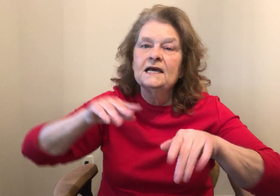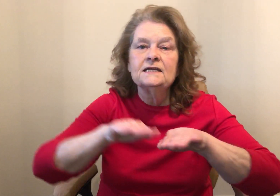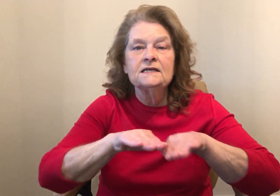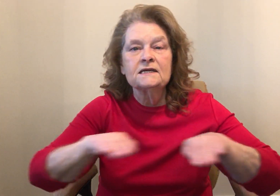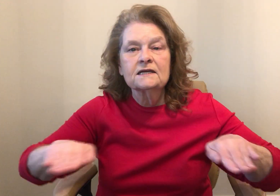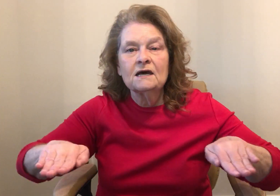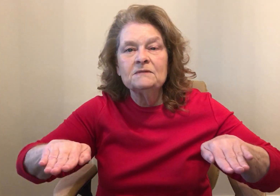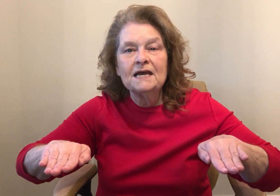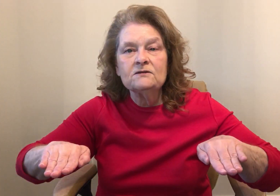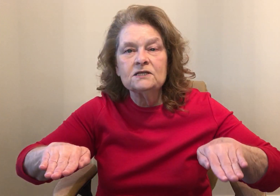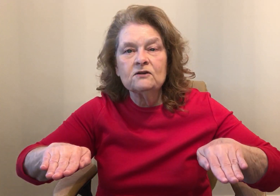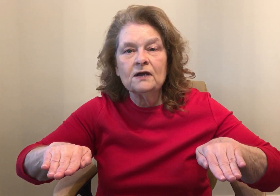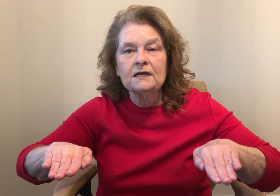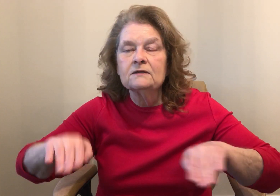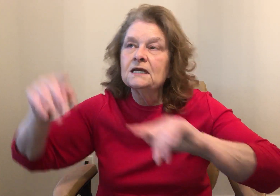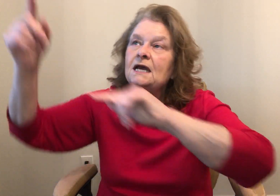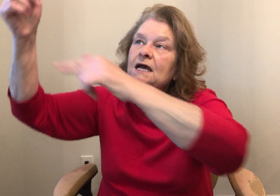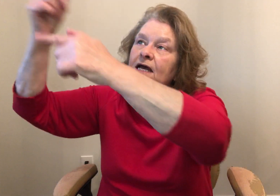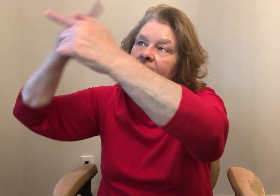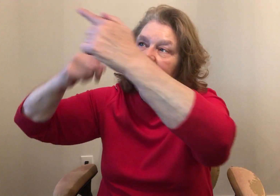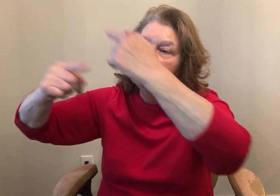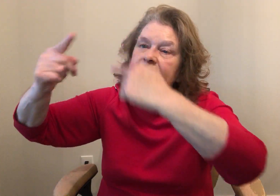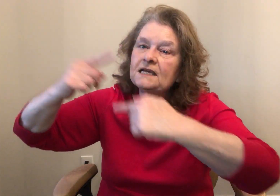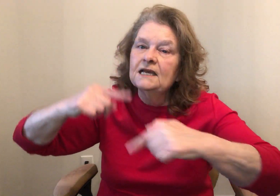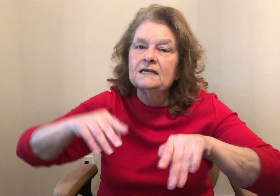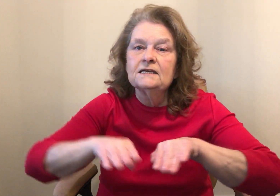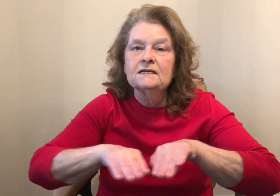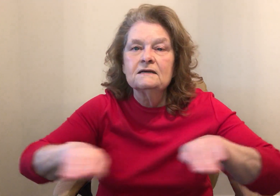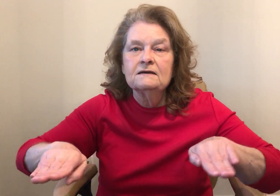Descend. Come down to the ground. Descend.